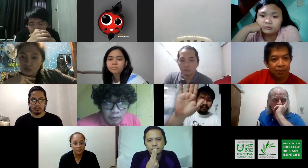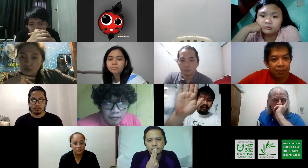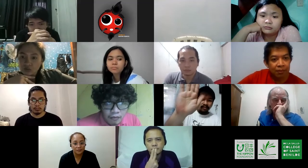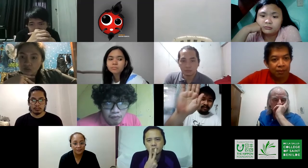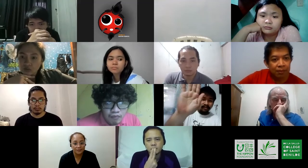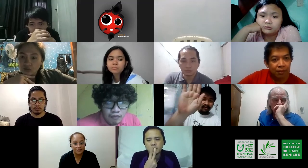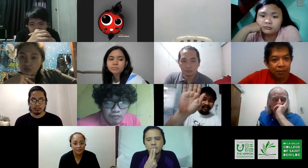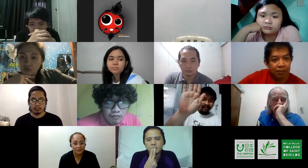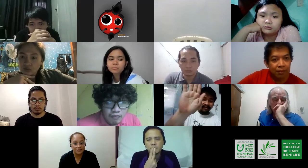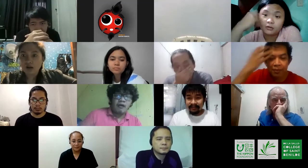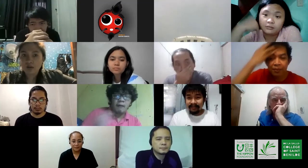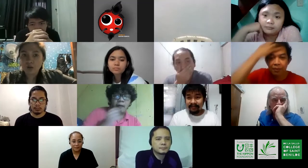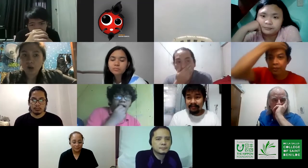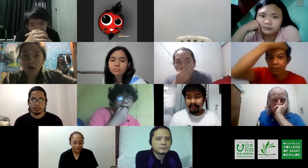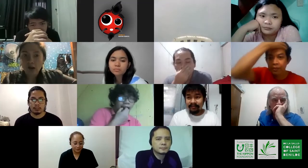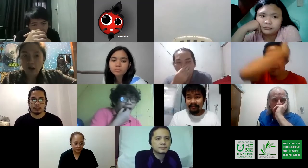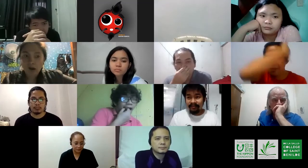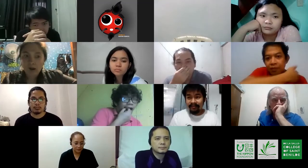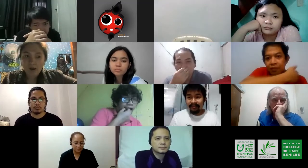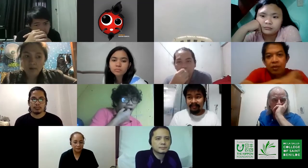We'll just spotlight him.